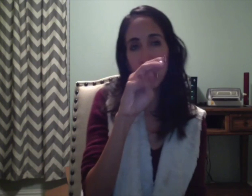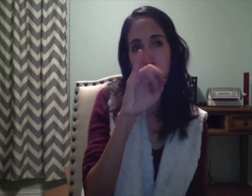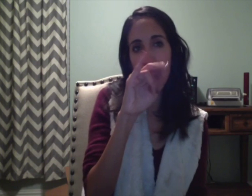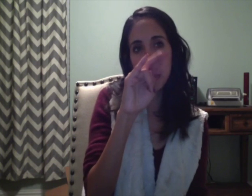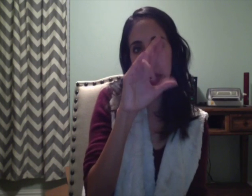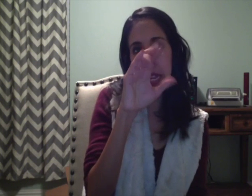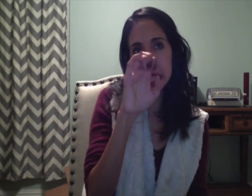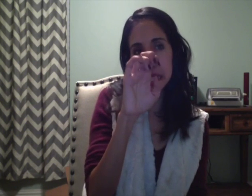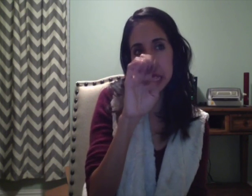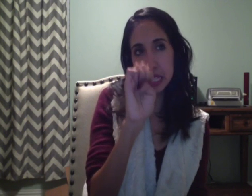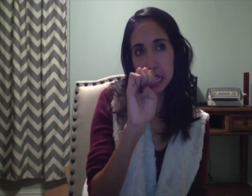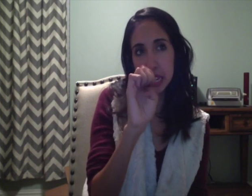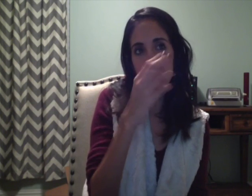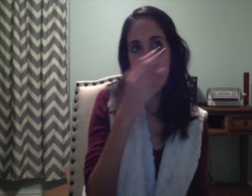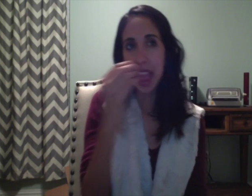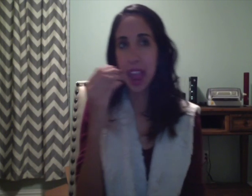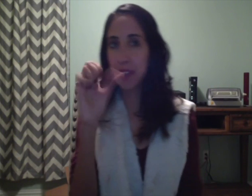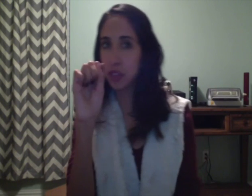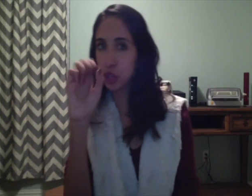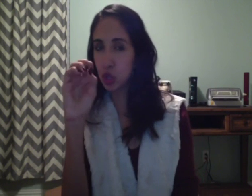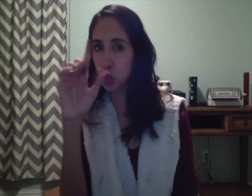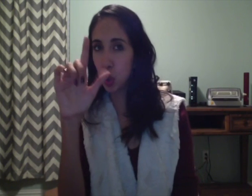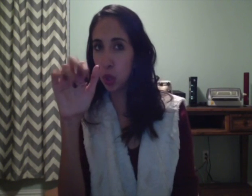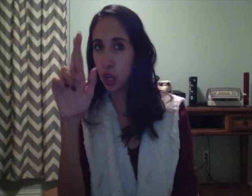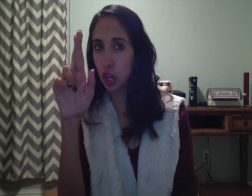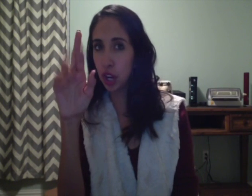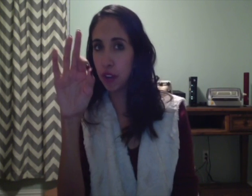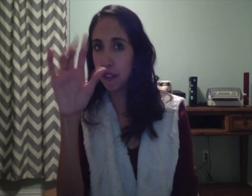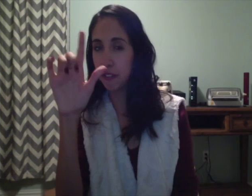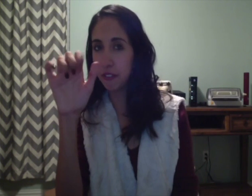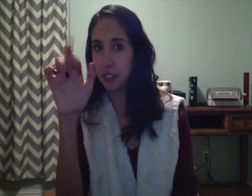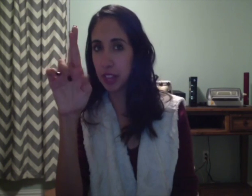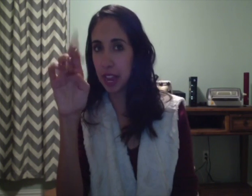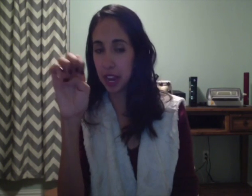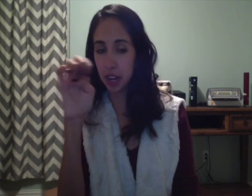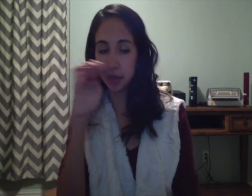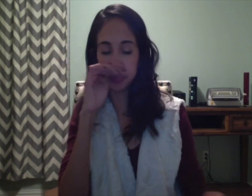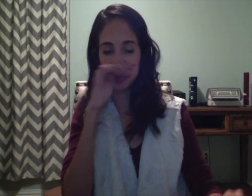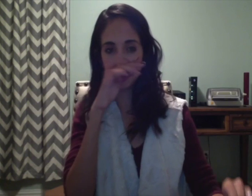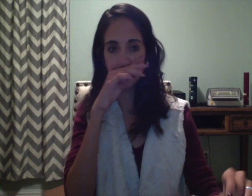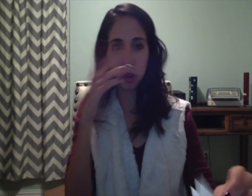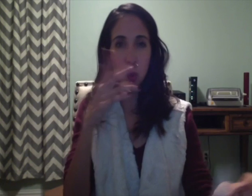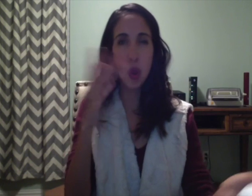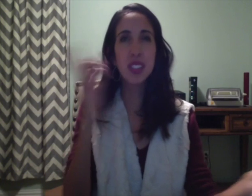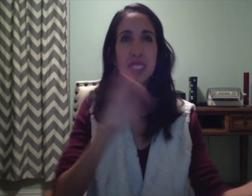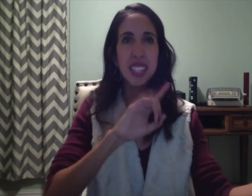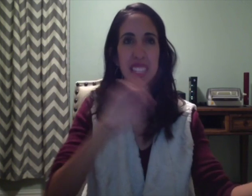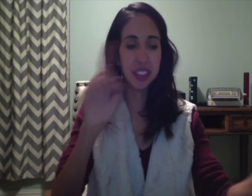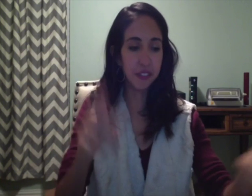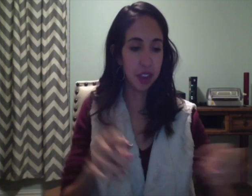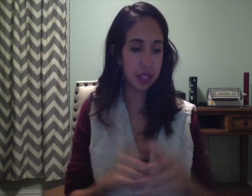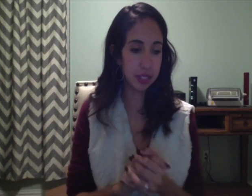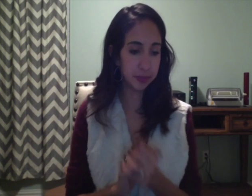prominence and the solar flare? What's the difference?